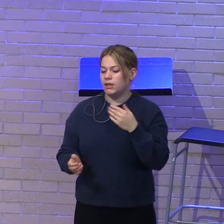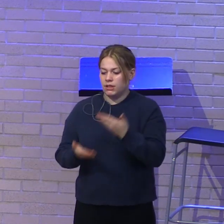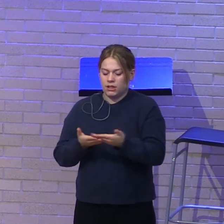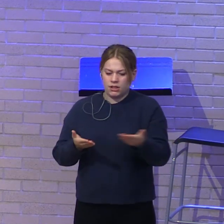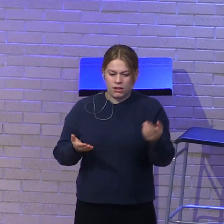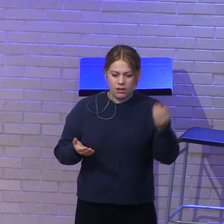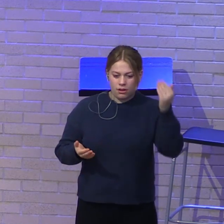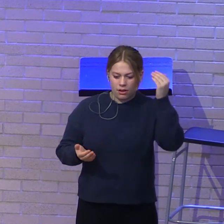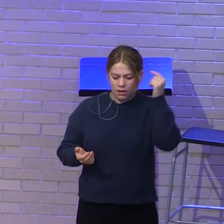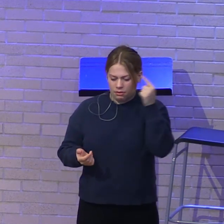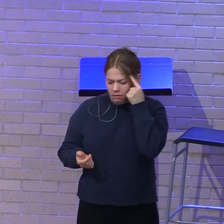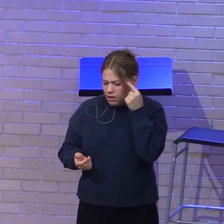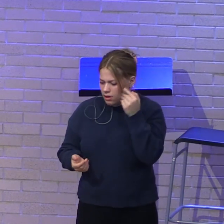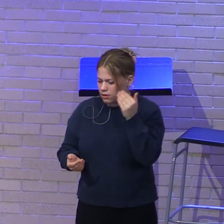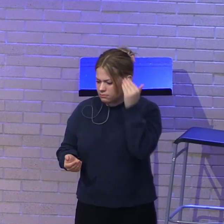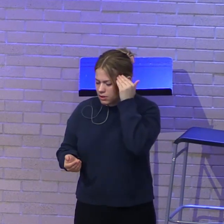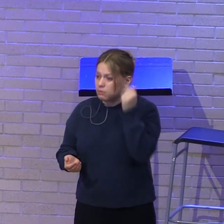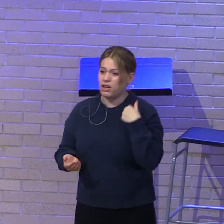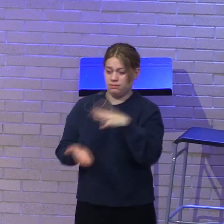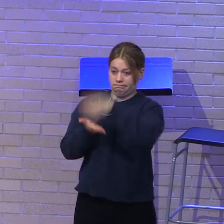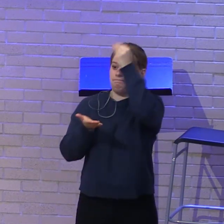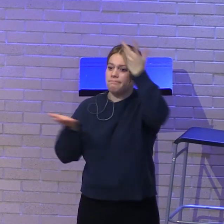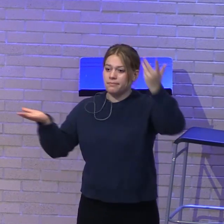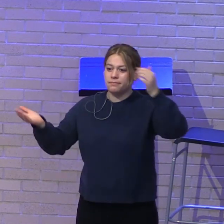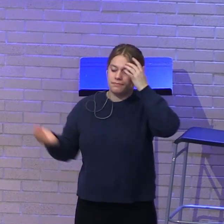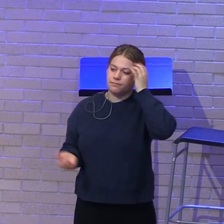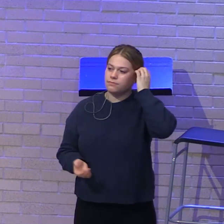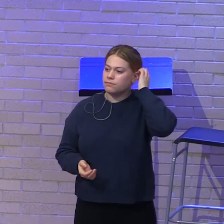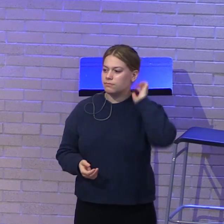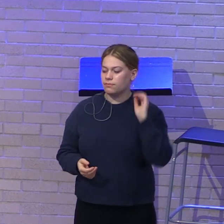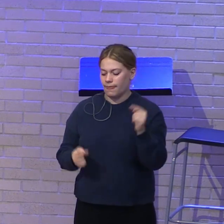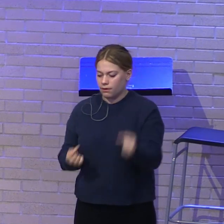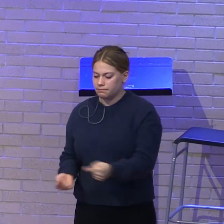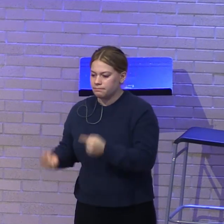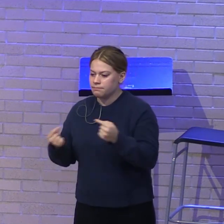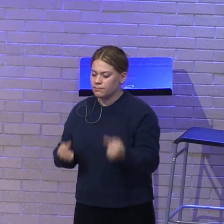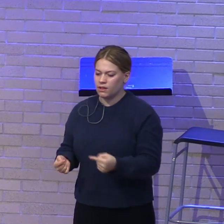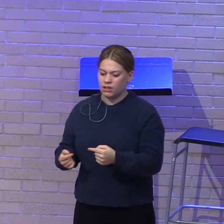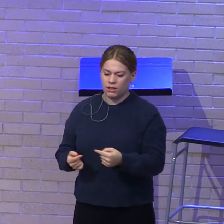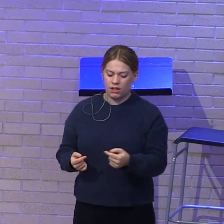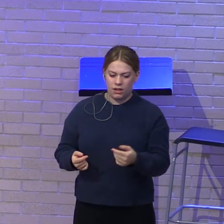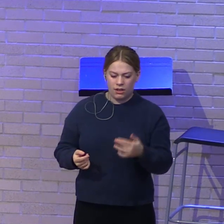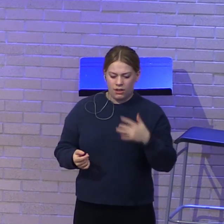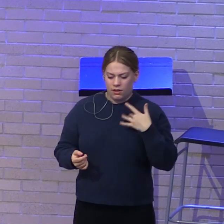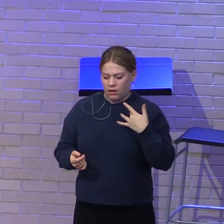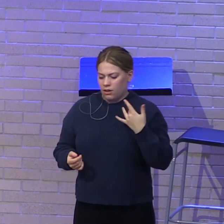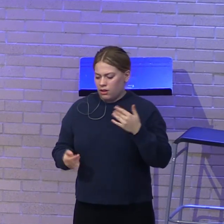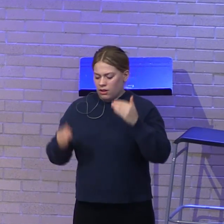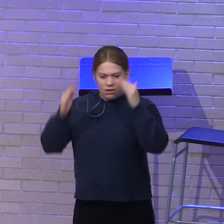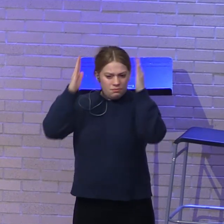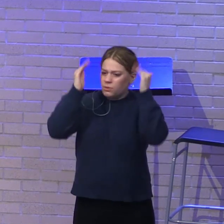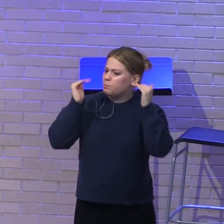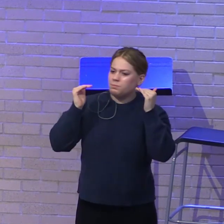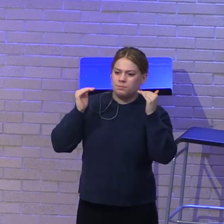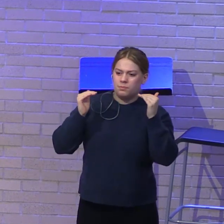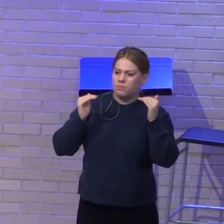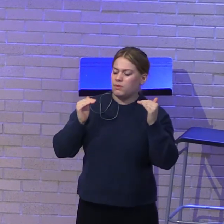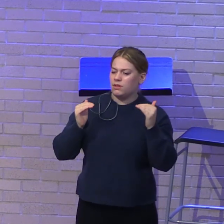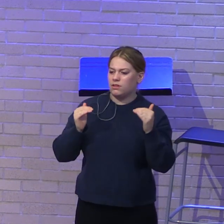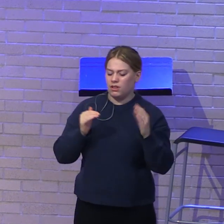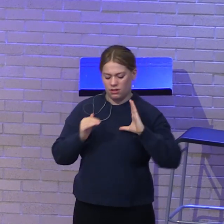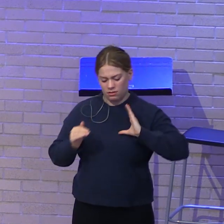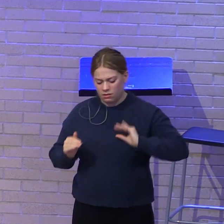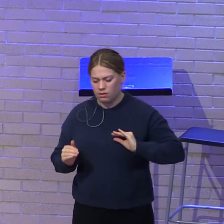known. Through all my struggles, it was a dark time for me, but only in the dark can you see the